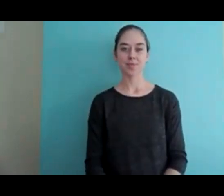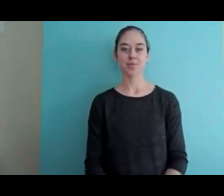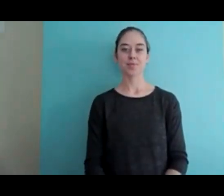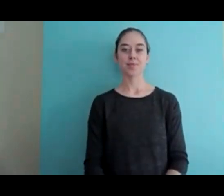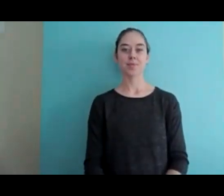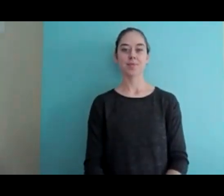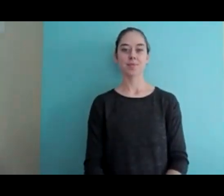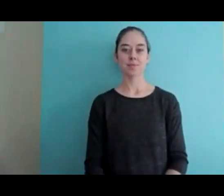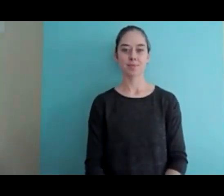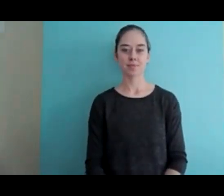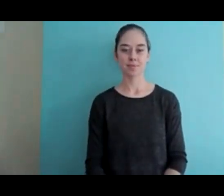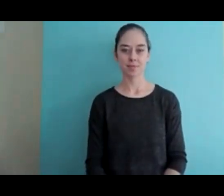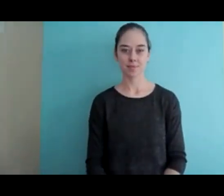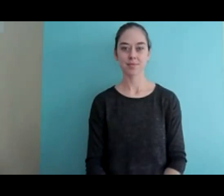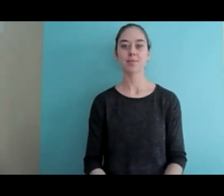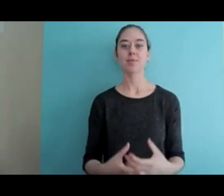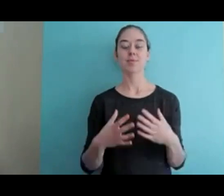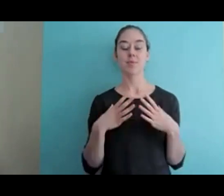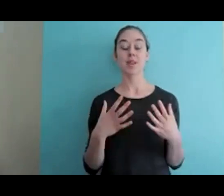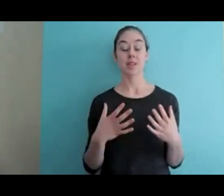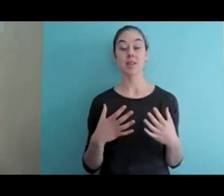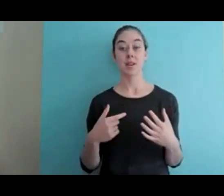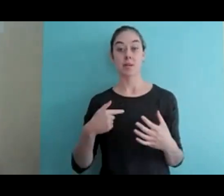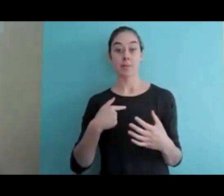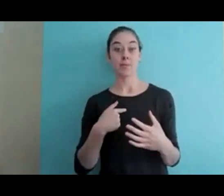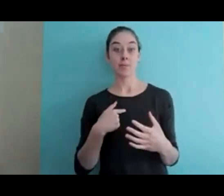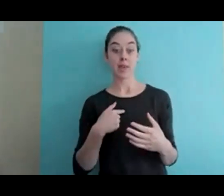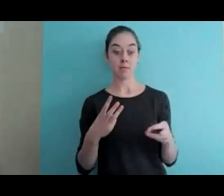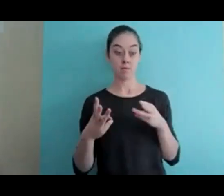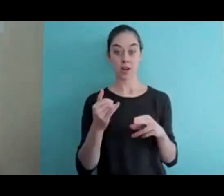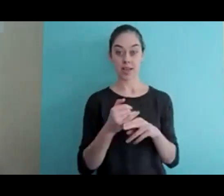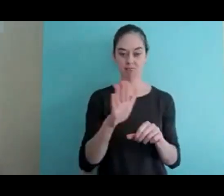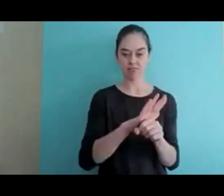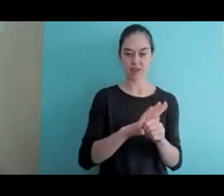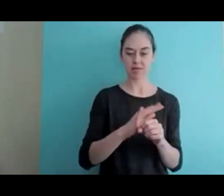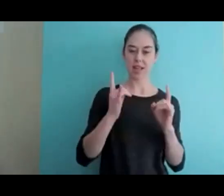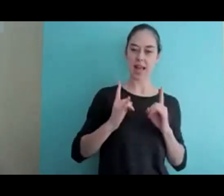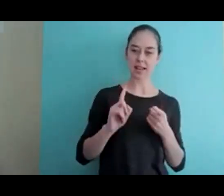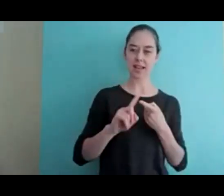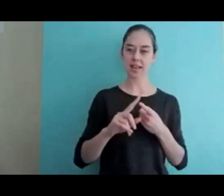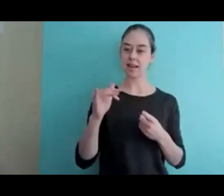As long as I've been working in the area of health and fitness, and